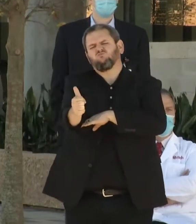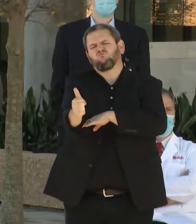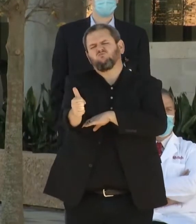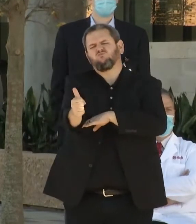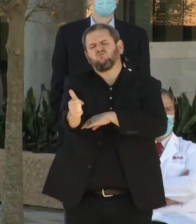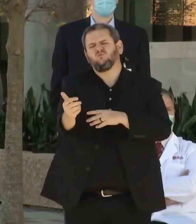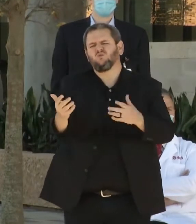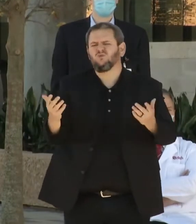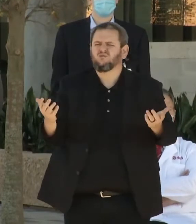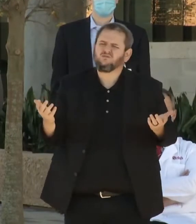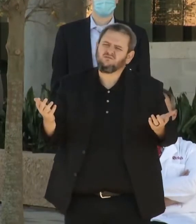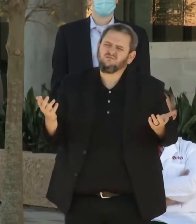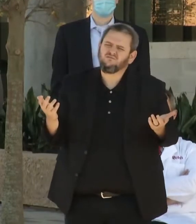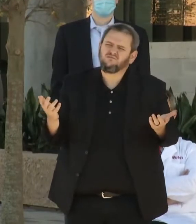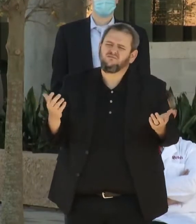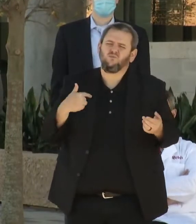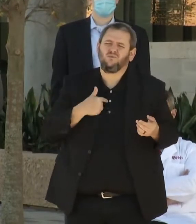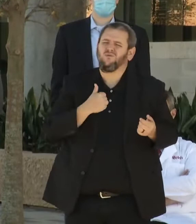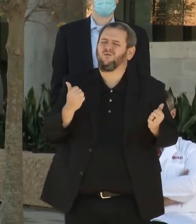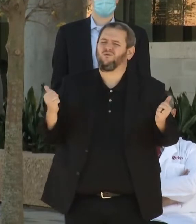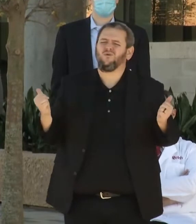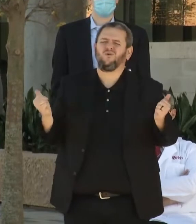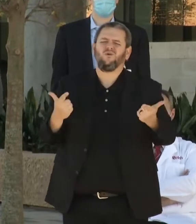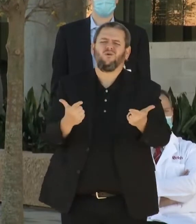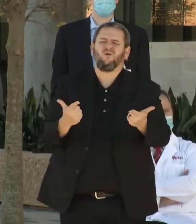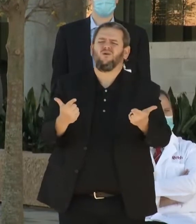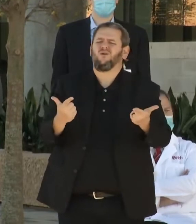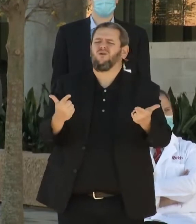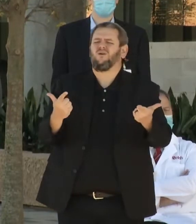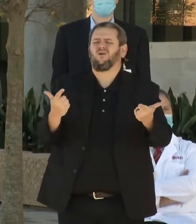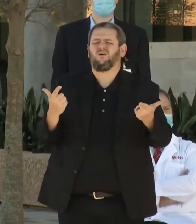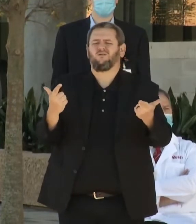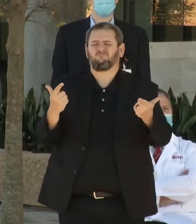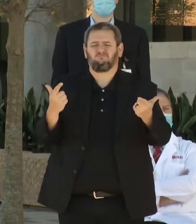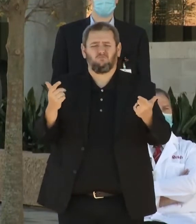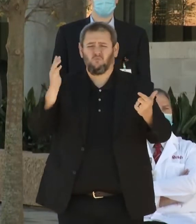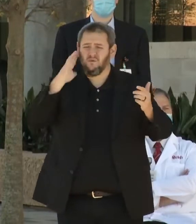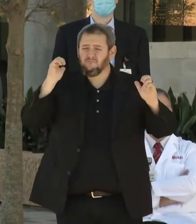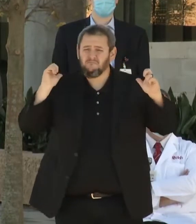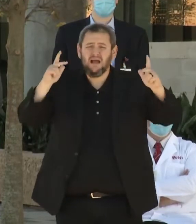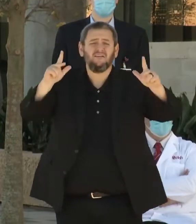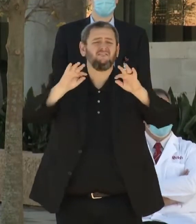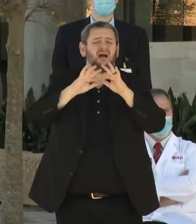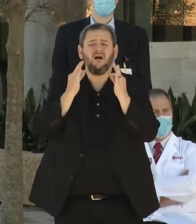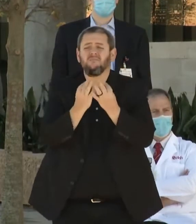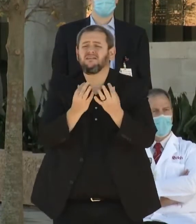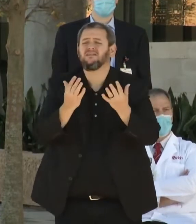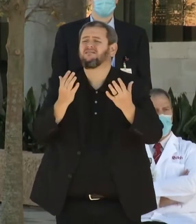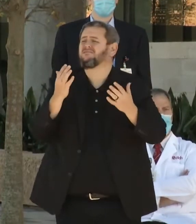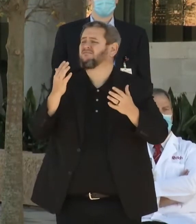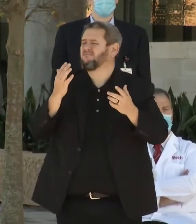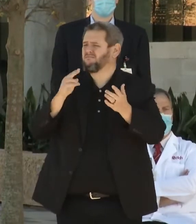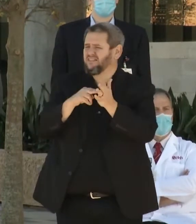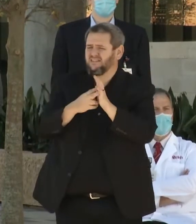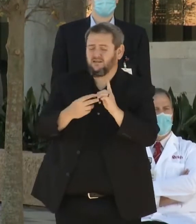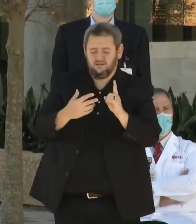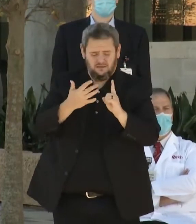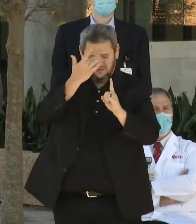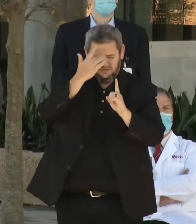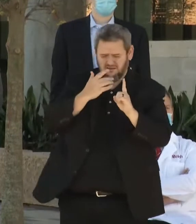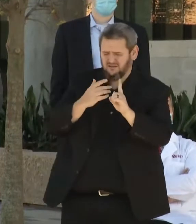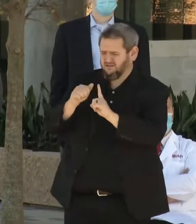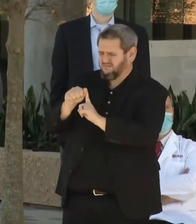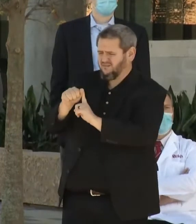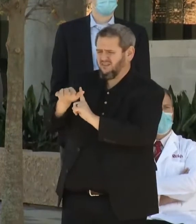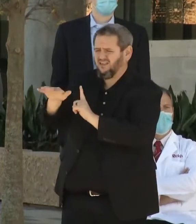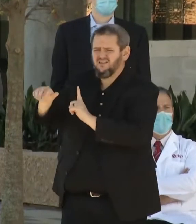vulnerable themselves and are returning home to vulnerable family members, neighbors, church and faith